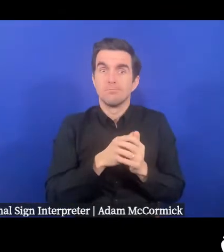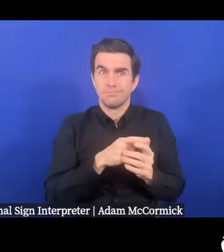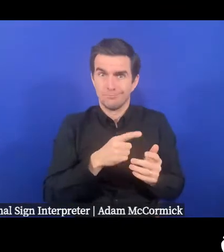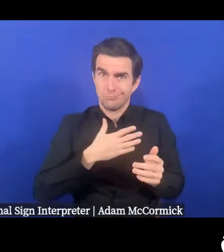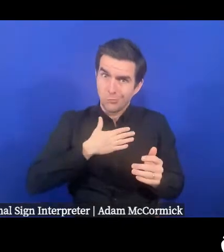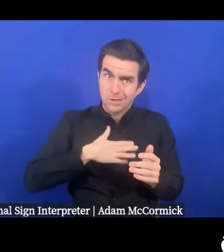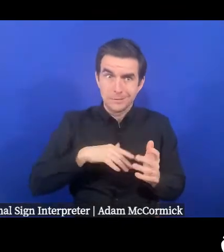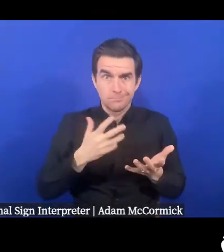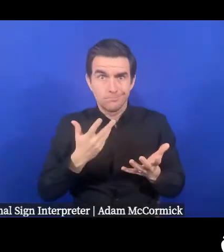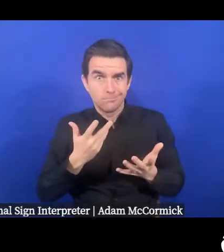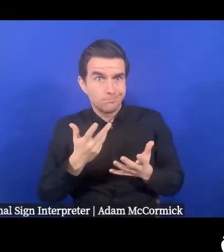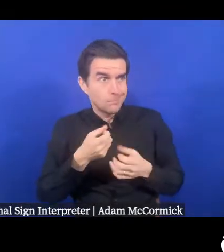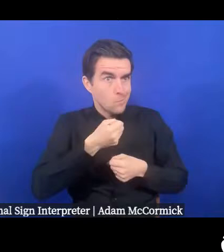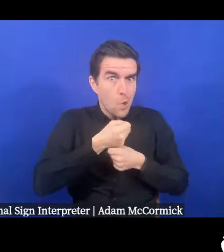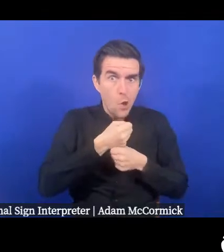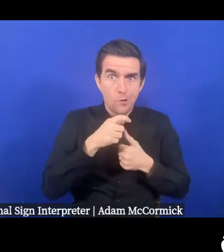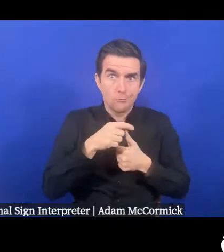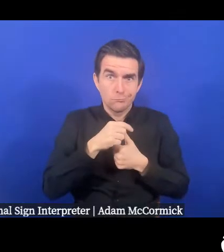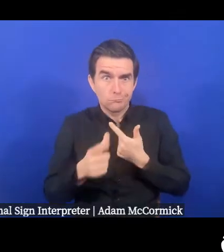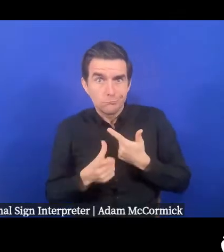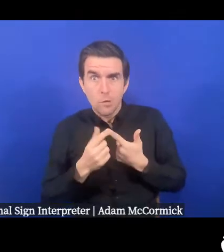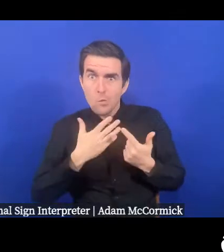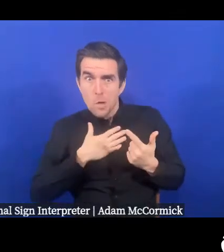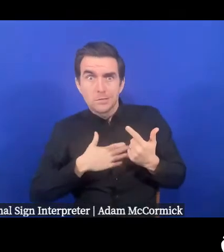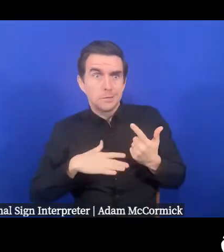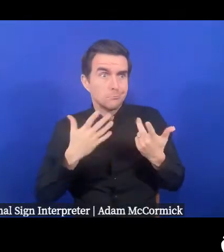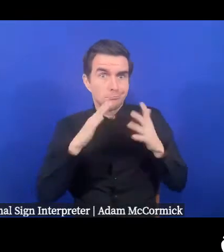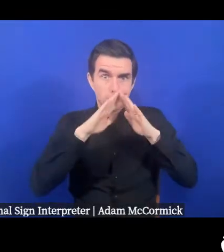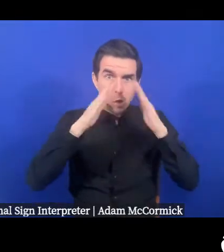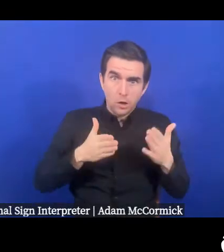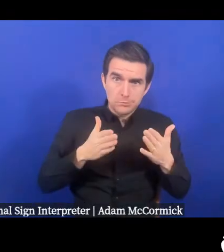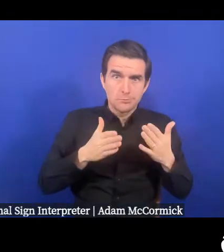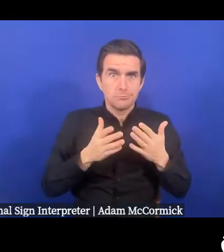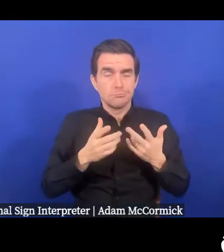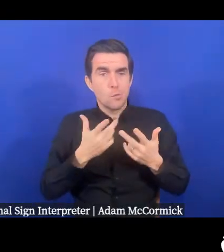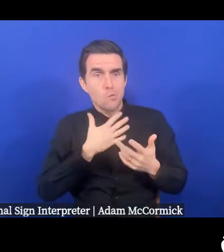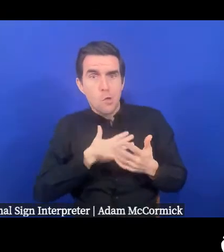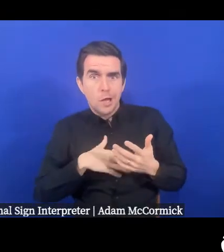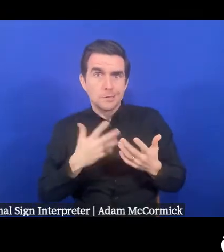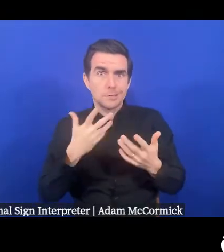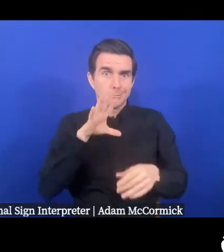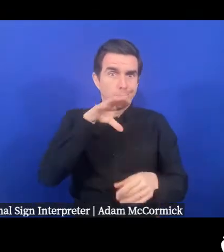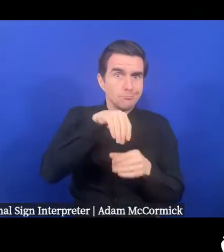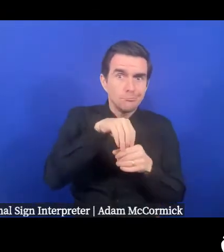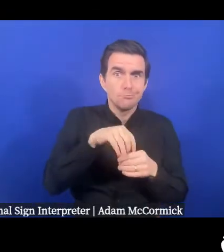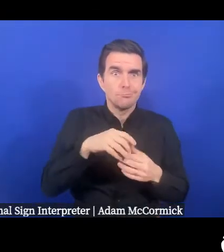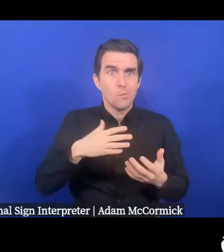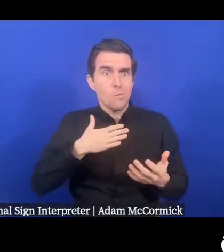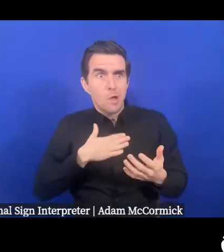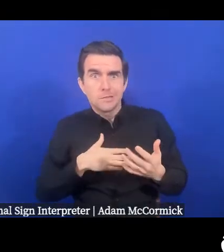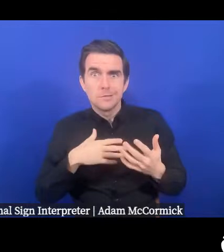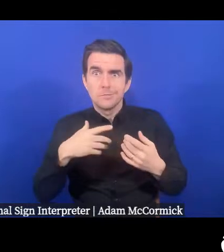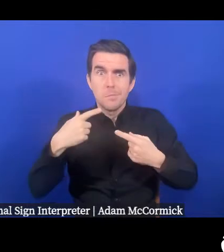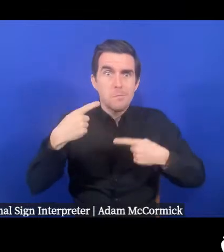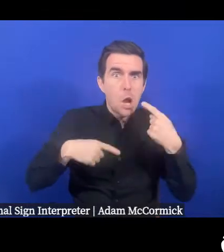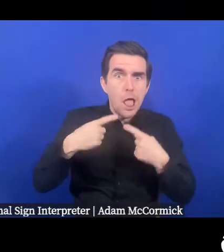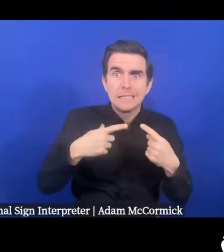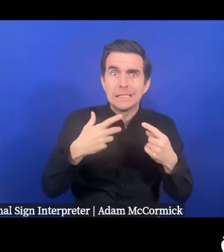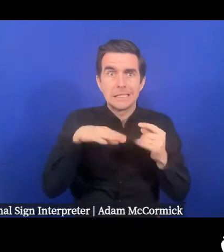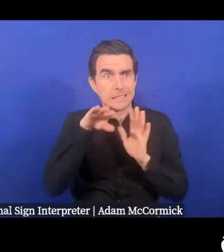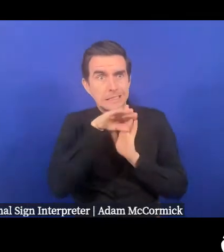They also want to travel. They also want to do tourism, and they have to feel safe about it. So how do you do it? We